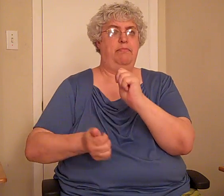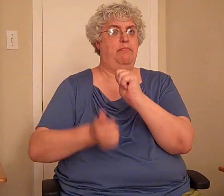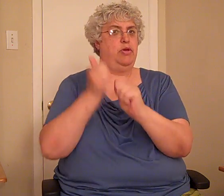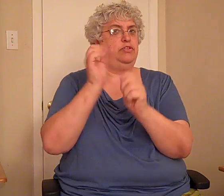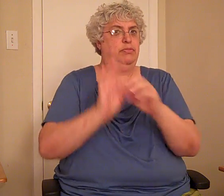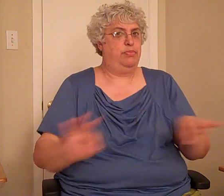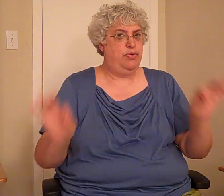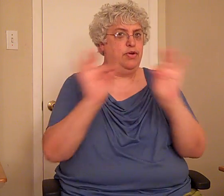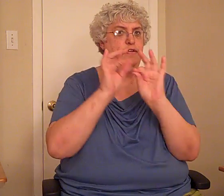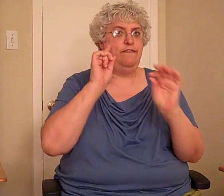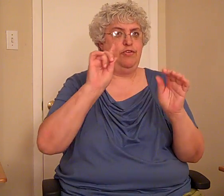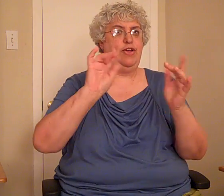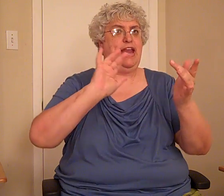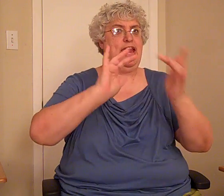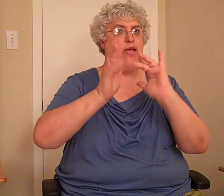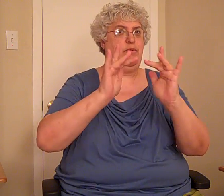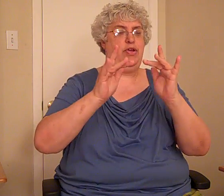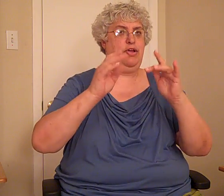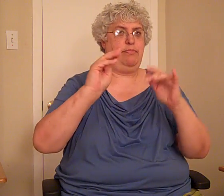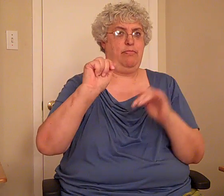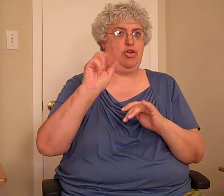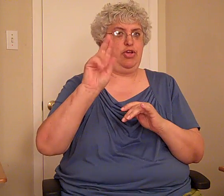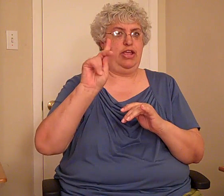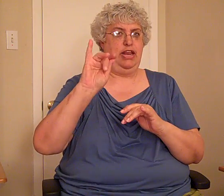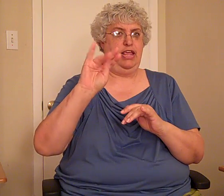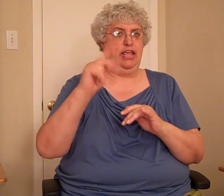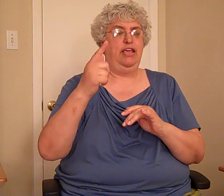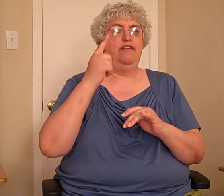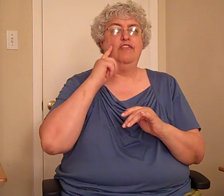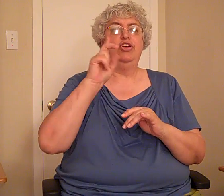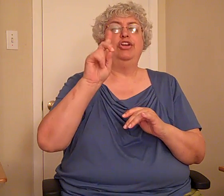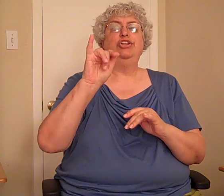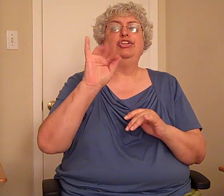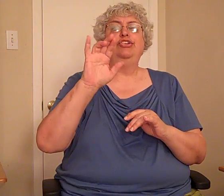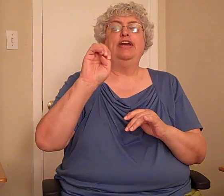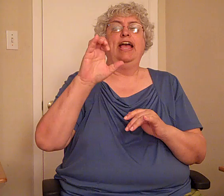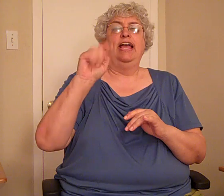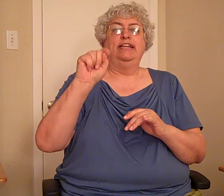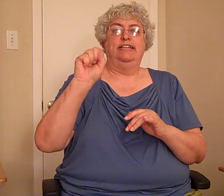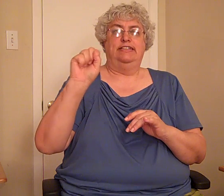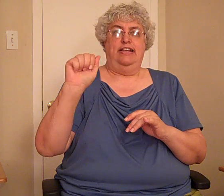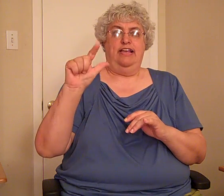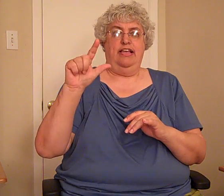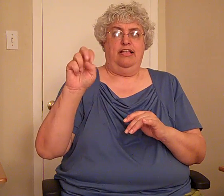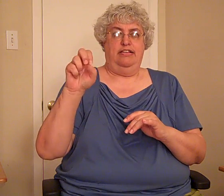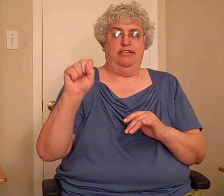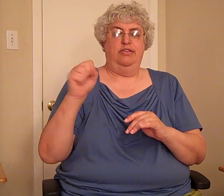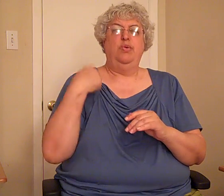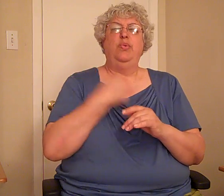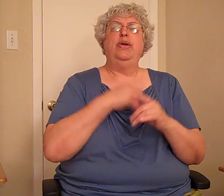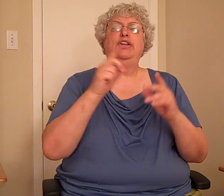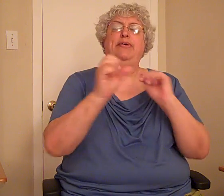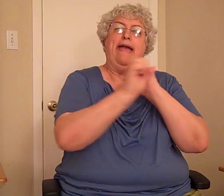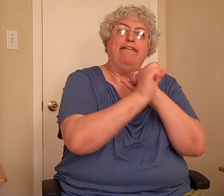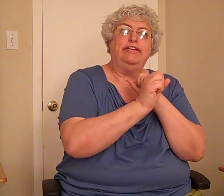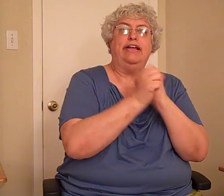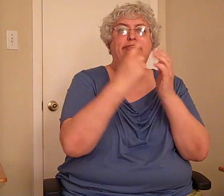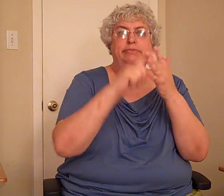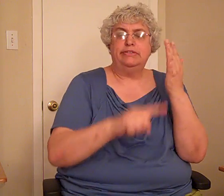network marketing and direct sales. There's a lot of things that we do marketing-wise and so on, but it's just that important. So if you're going